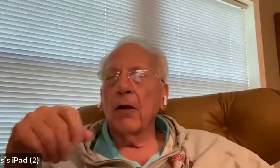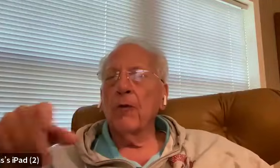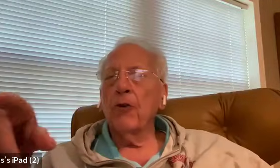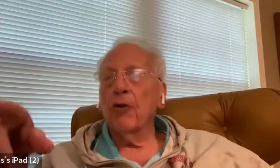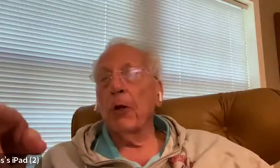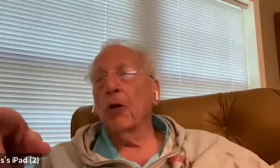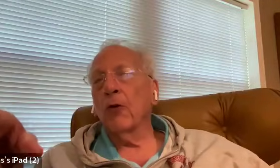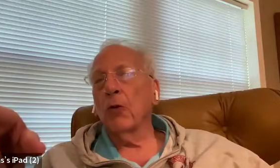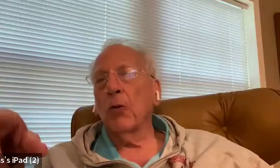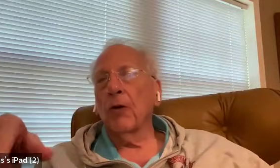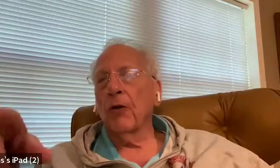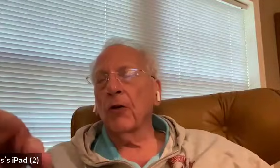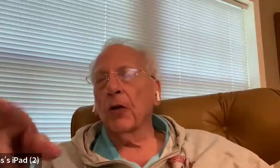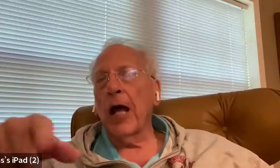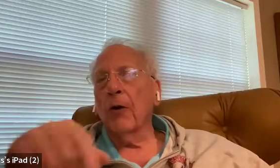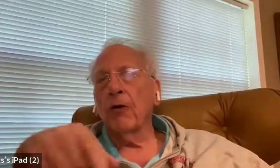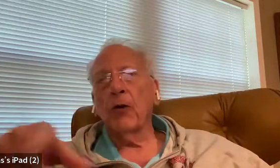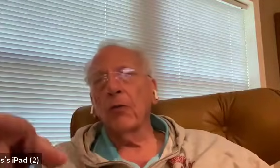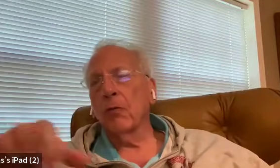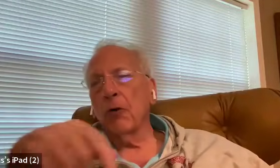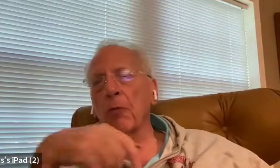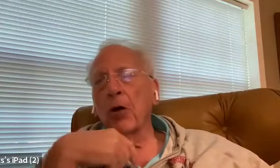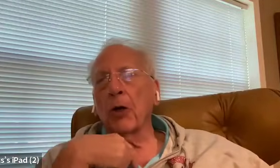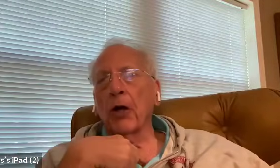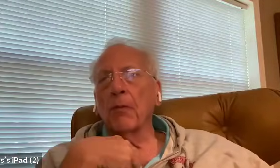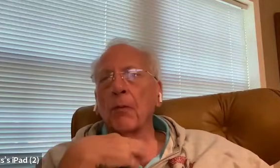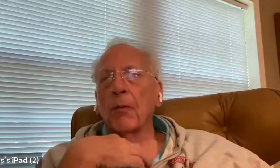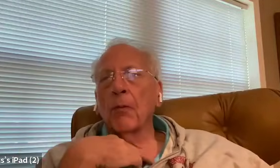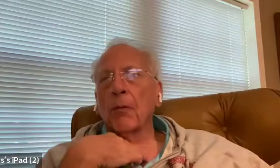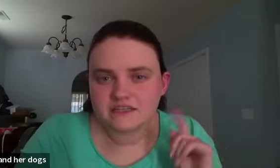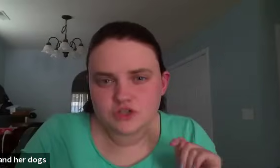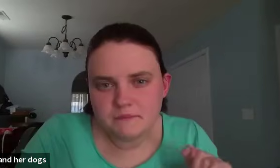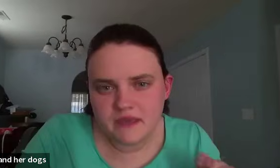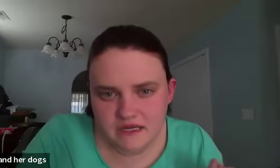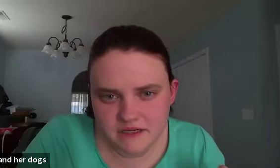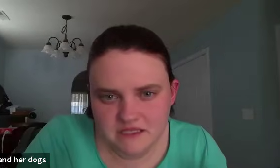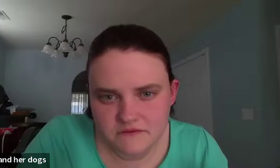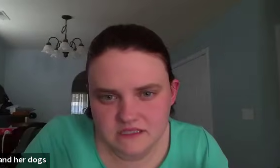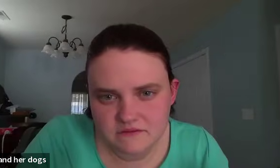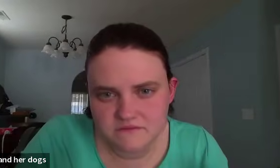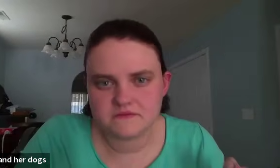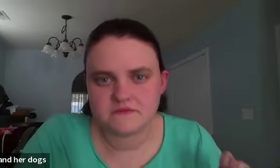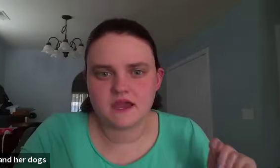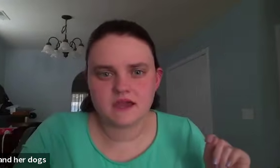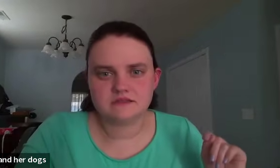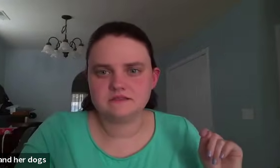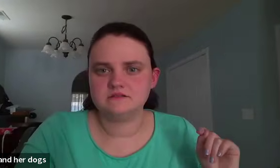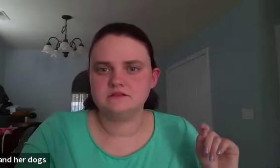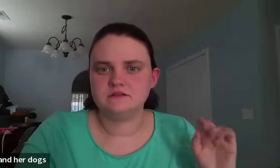if it's just speaker view, if it's a gallery view, you've been okay. I can try pinning myself and singing that.